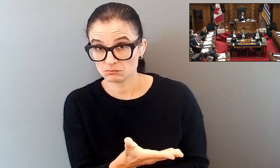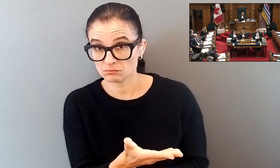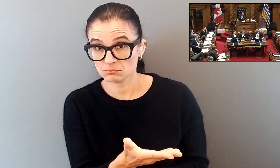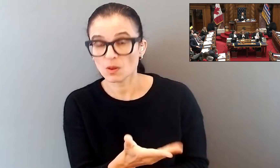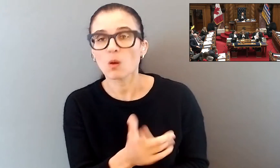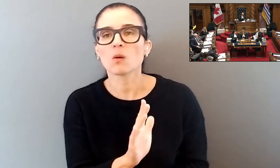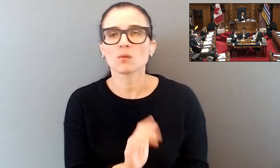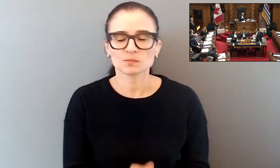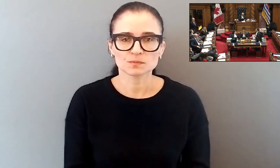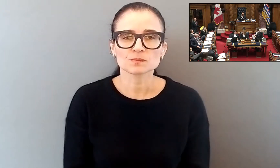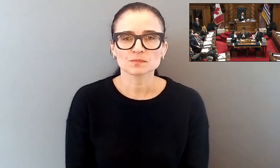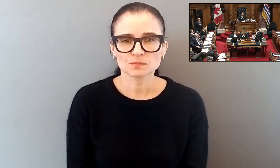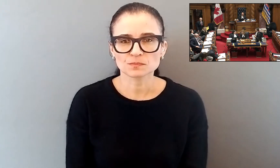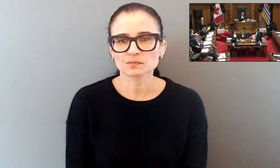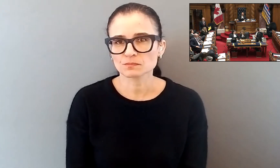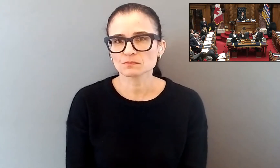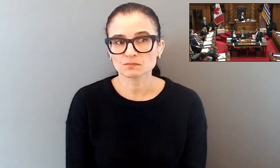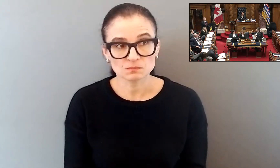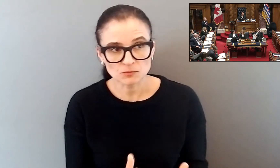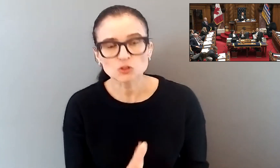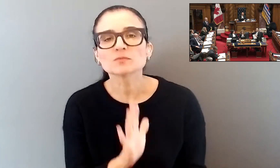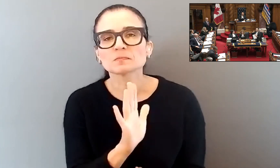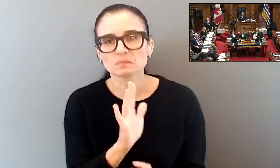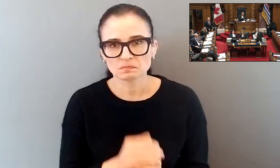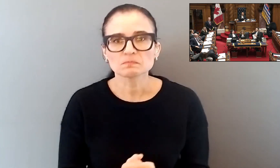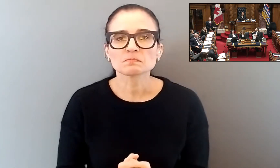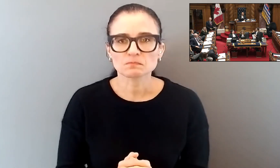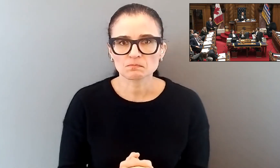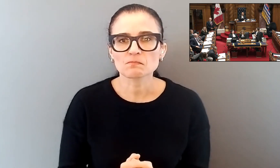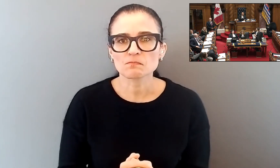you. Member for Burnaby North.